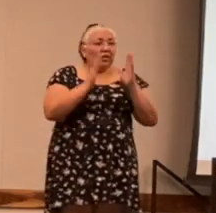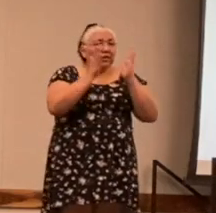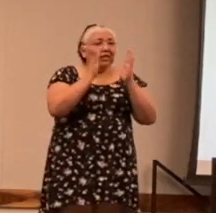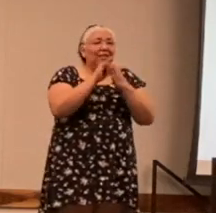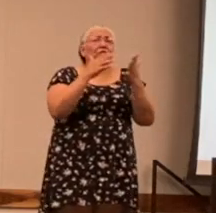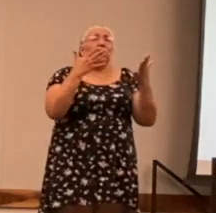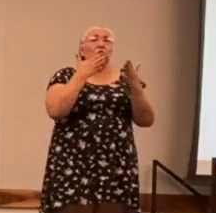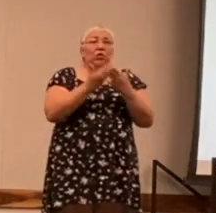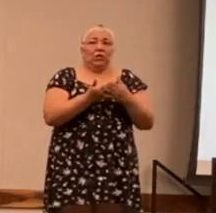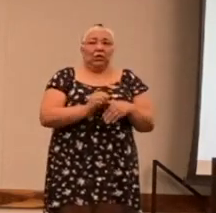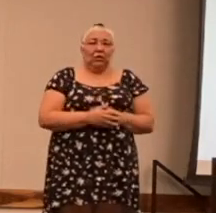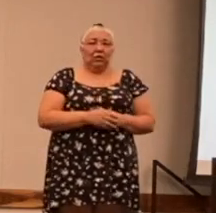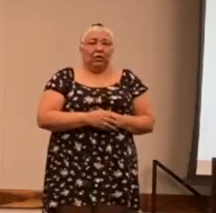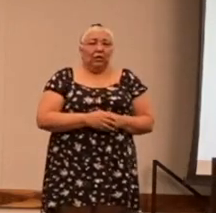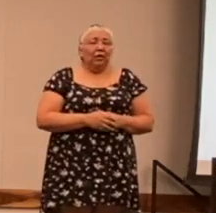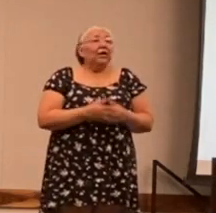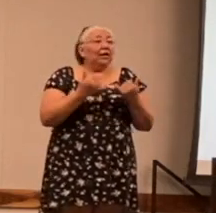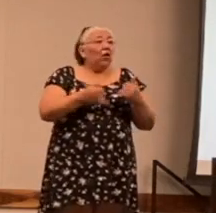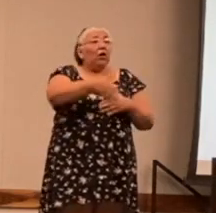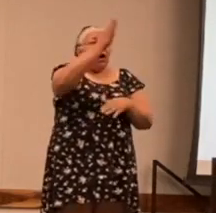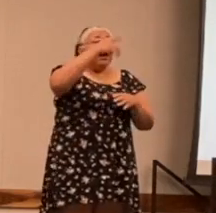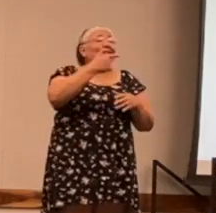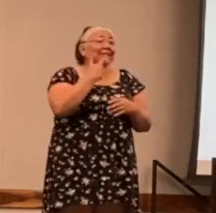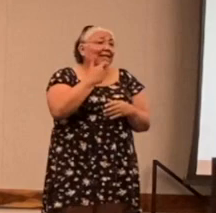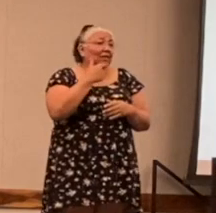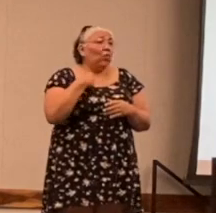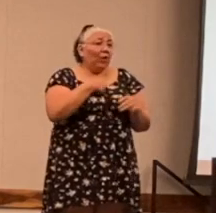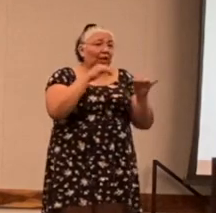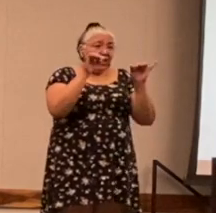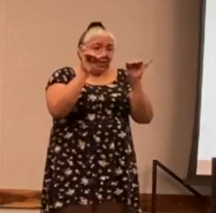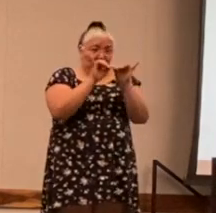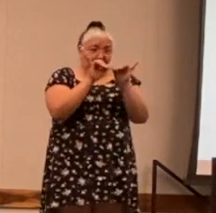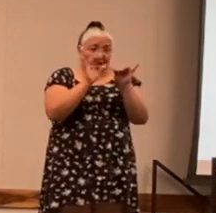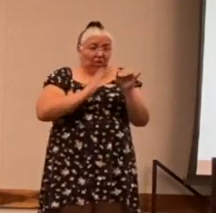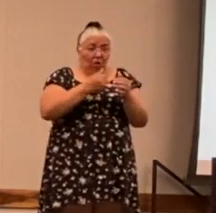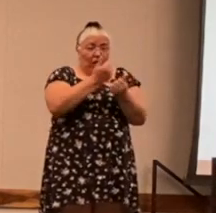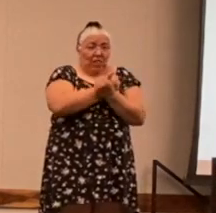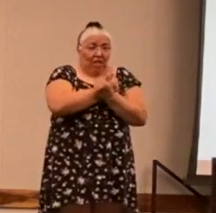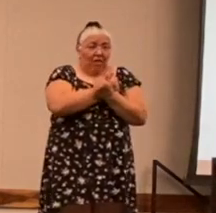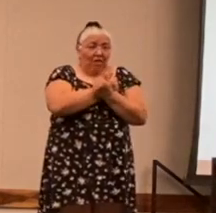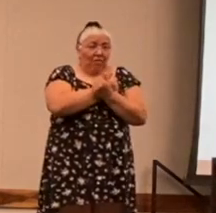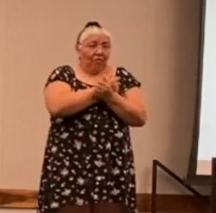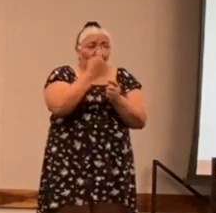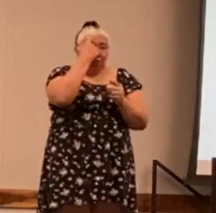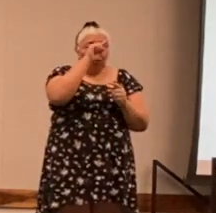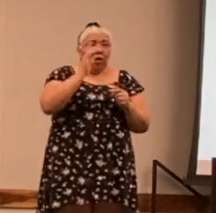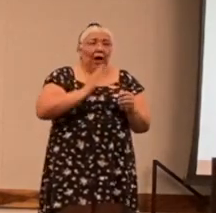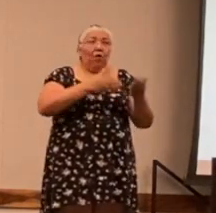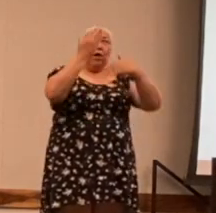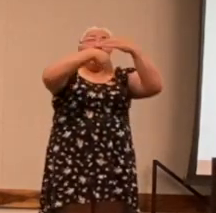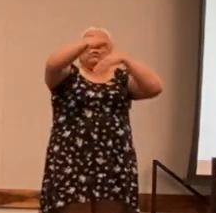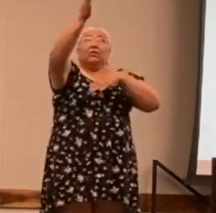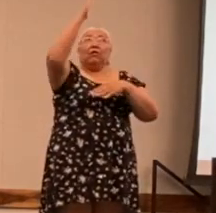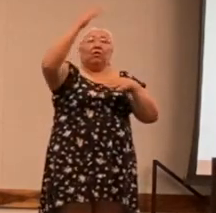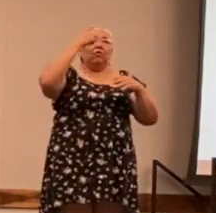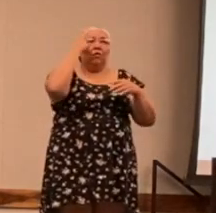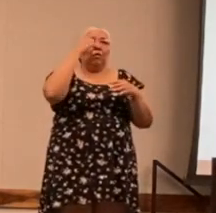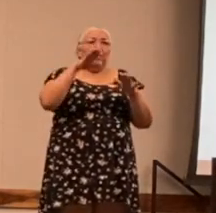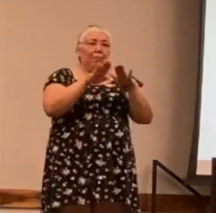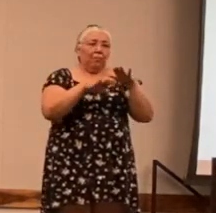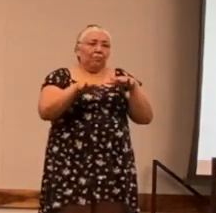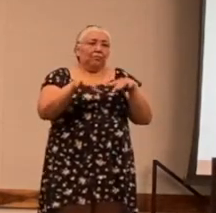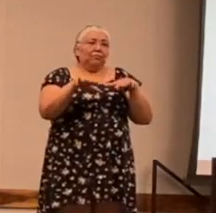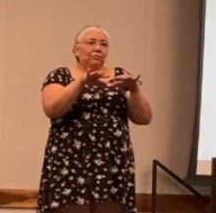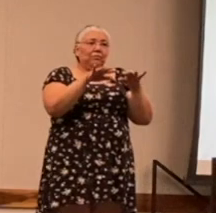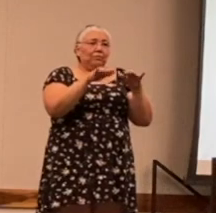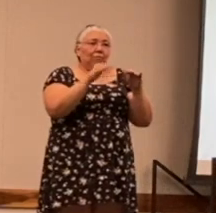good, I'm going to say it again. Okay? God even says that we can gauge our love for our Heavenly Father based on our love for our